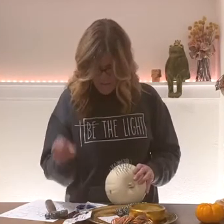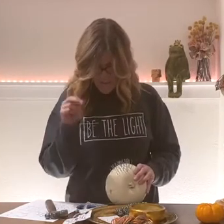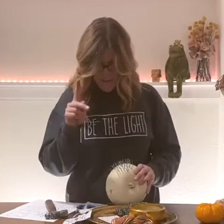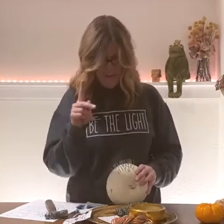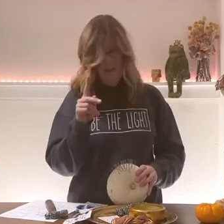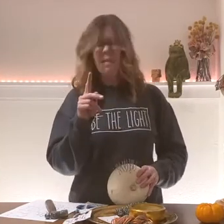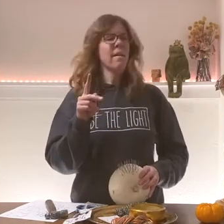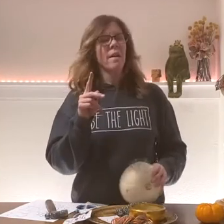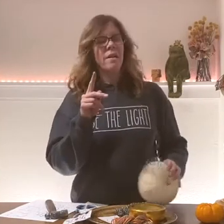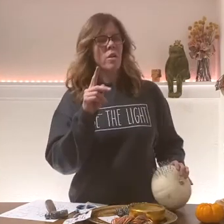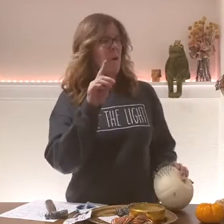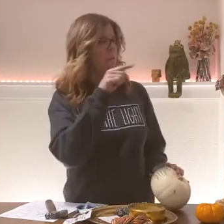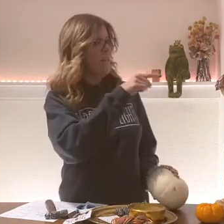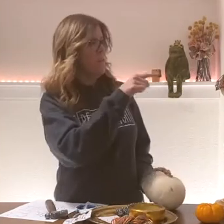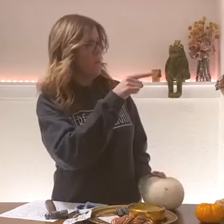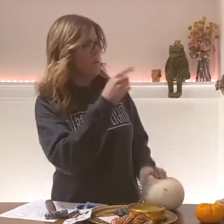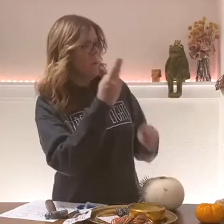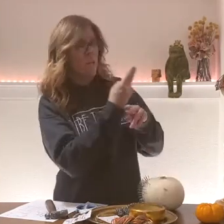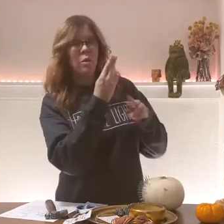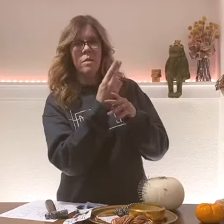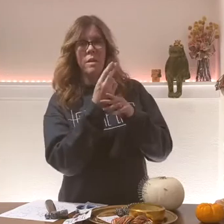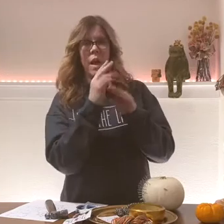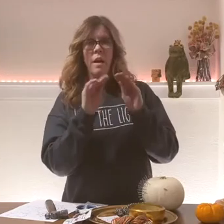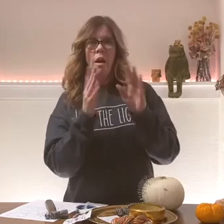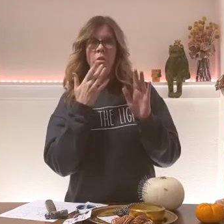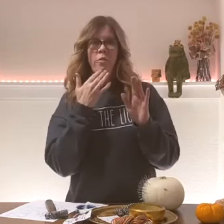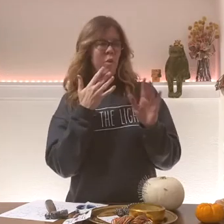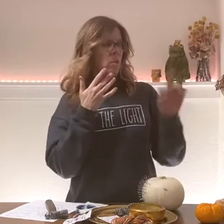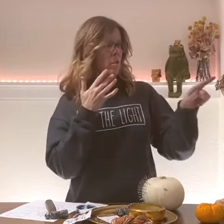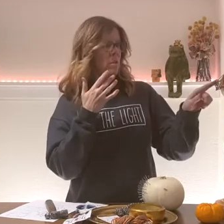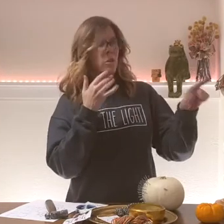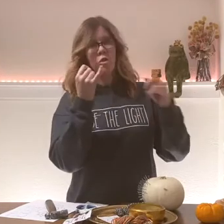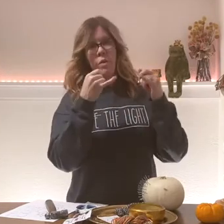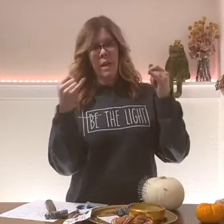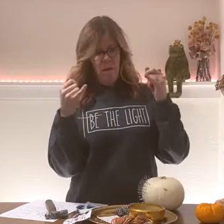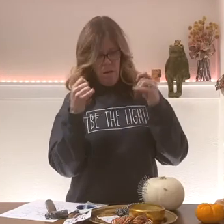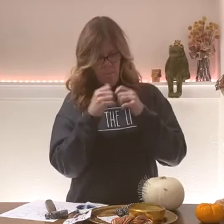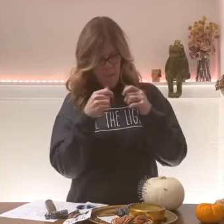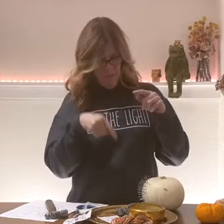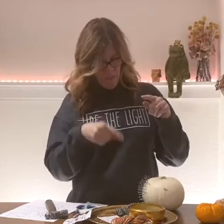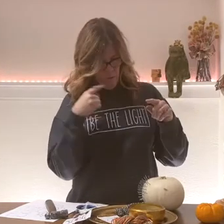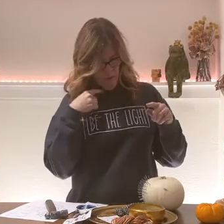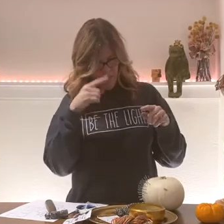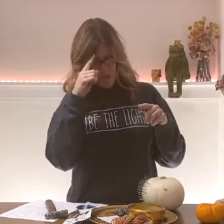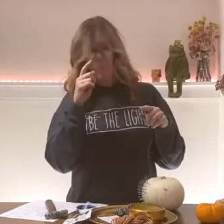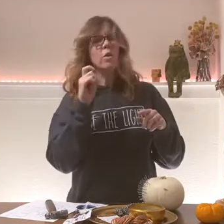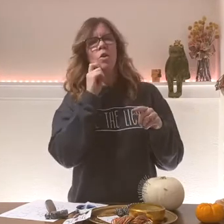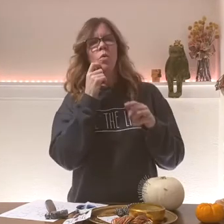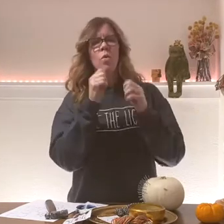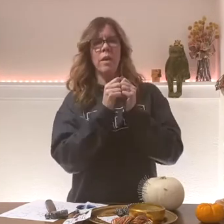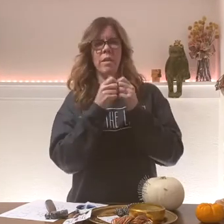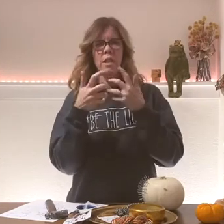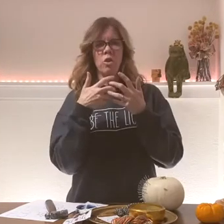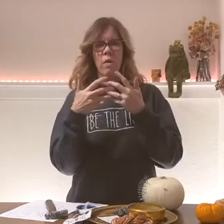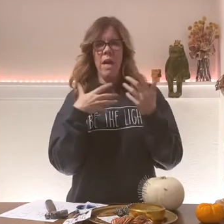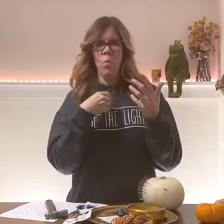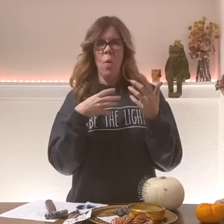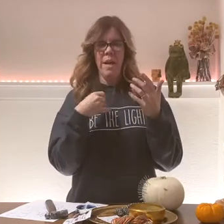Okay, so on this one we used a colorful string, but this one I think it would look cool with this gray and white one